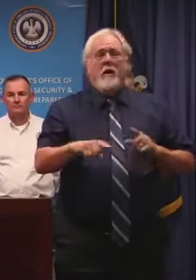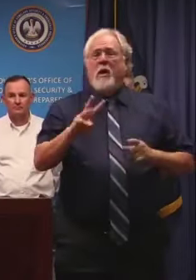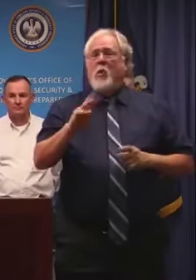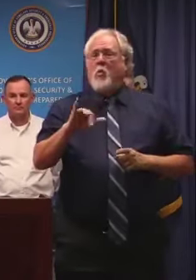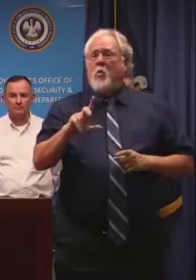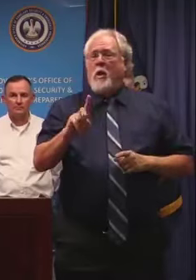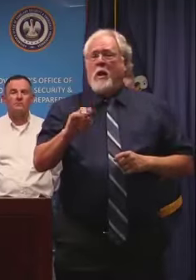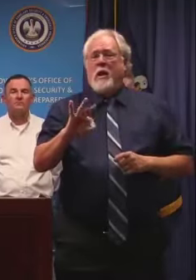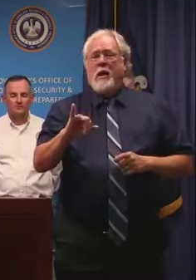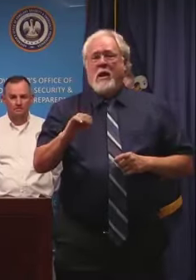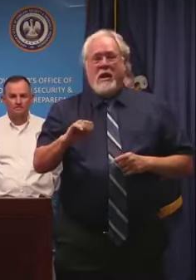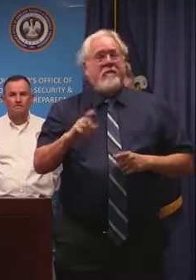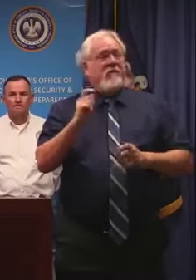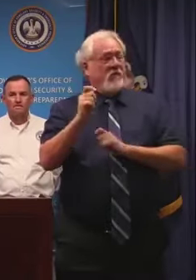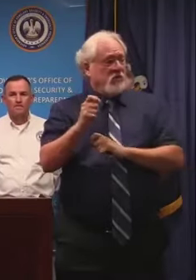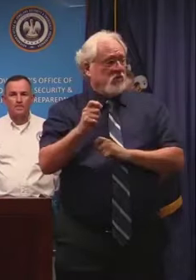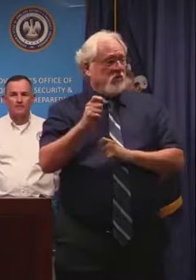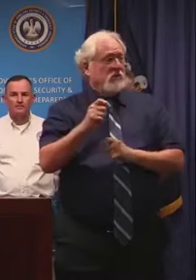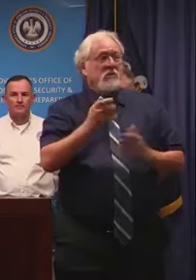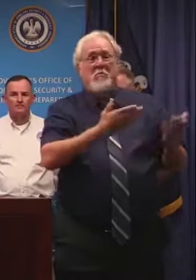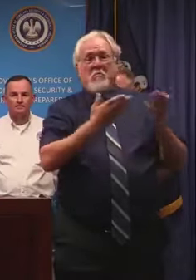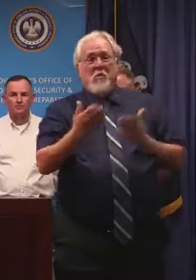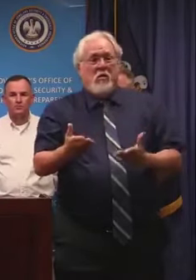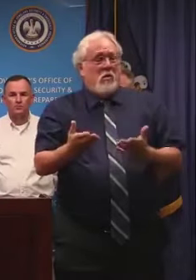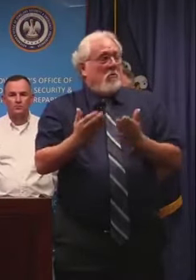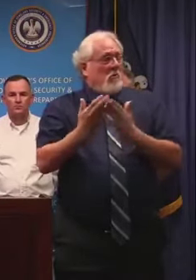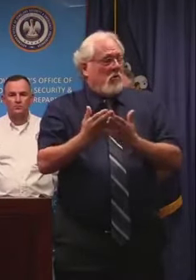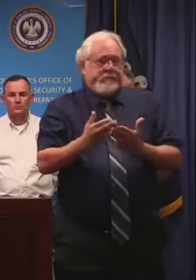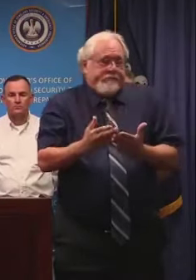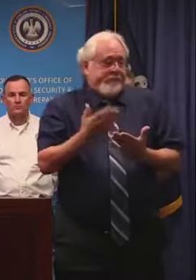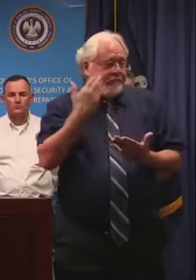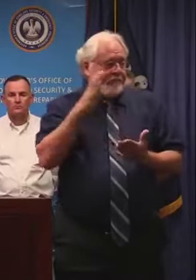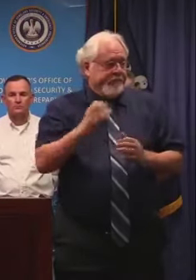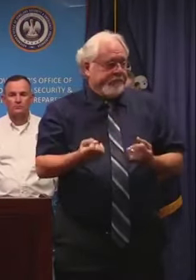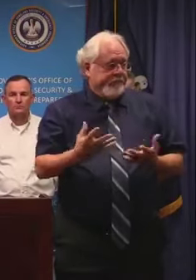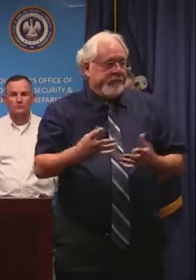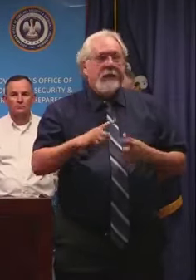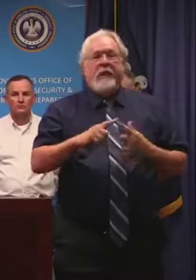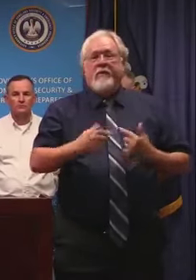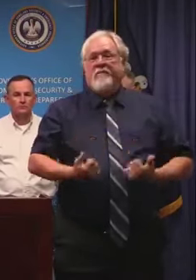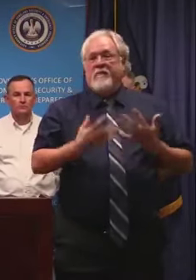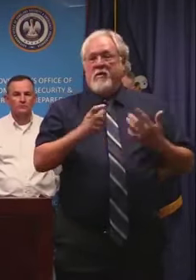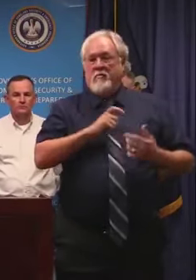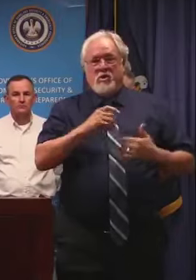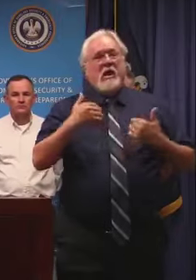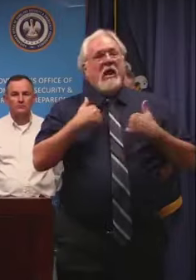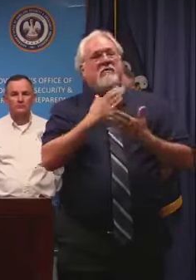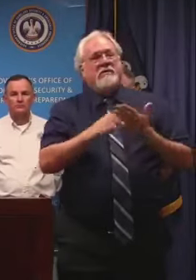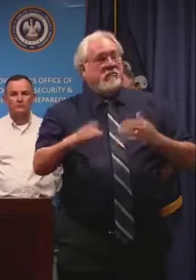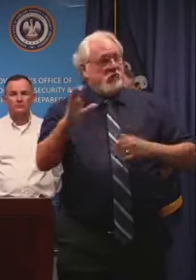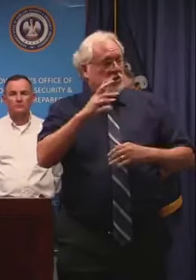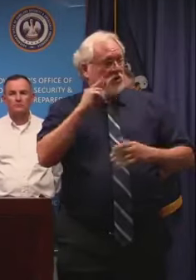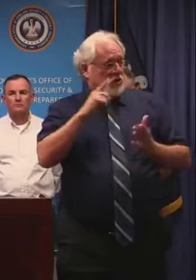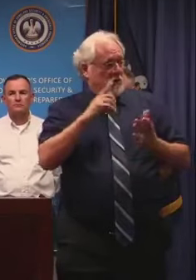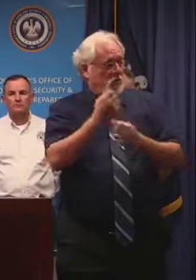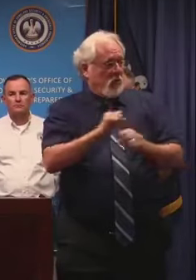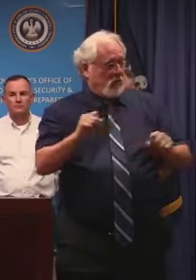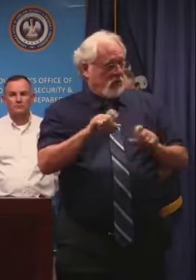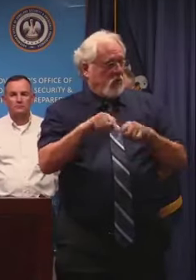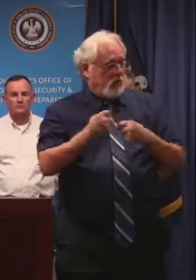has assets they will bring in the way of boats. I don't have those numbers. And then the fire marshal has some search and rescue teams that have